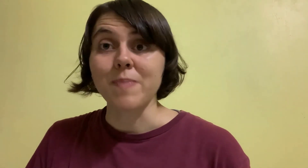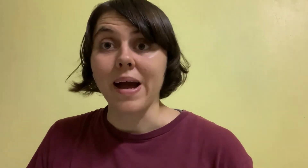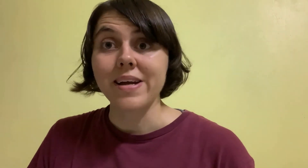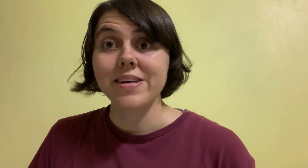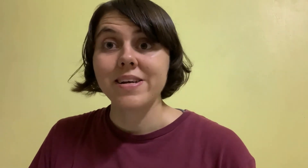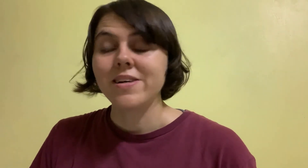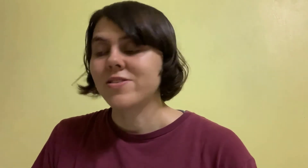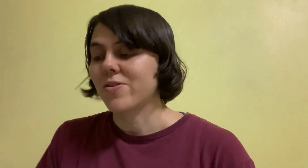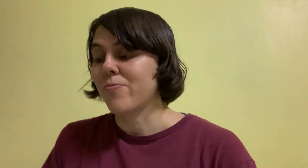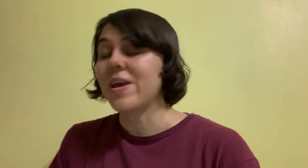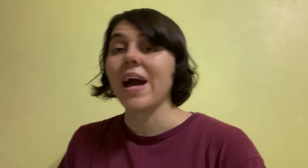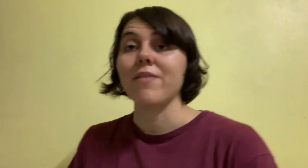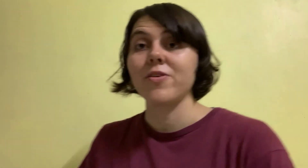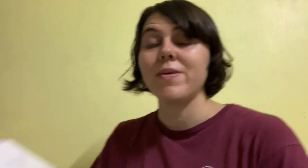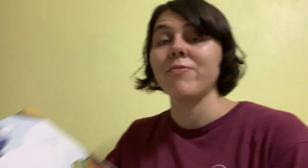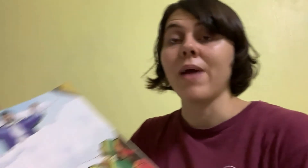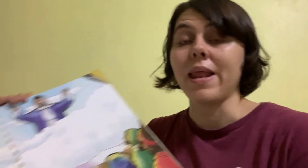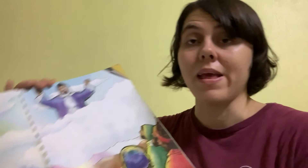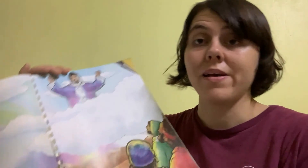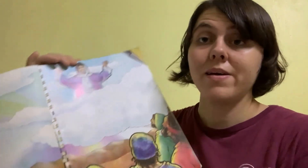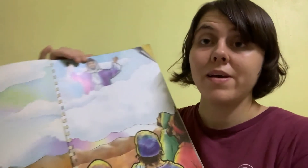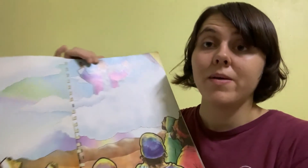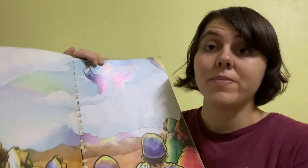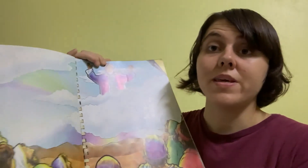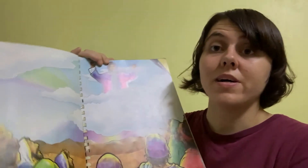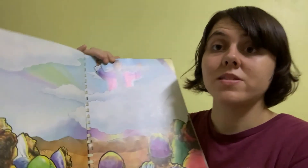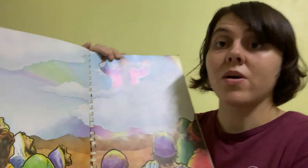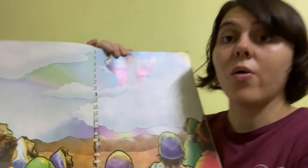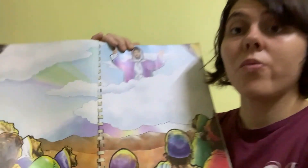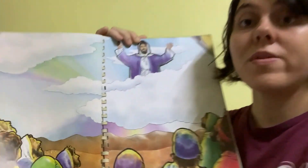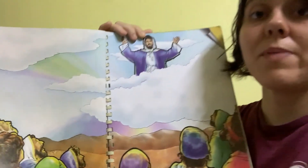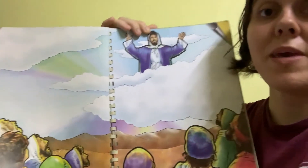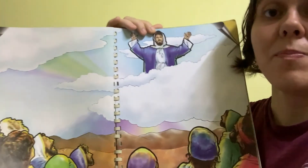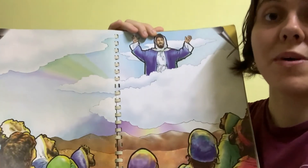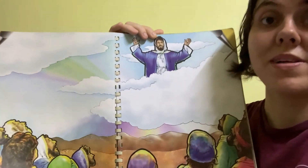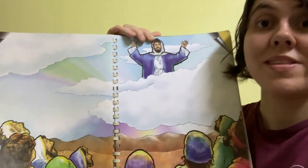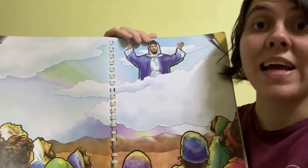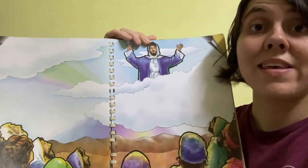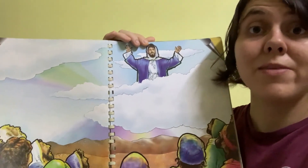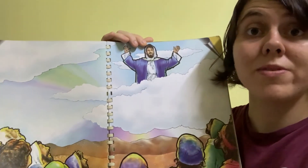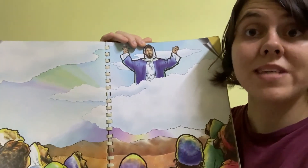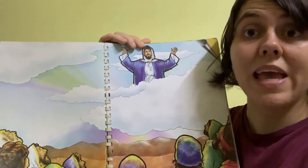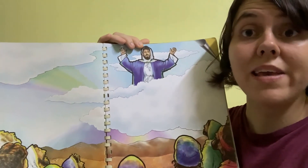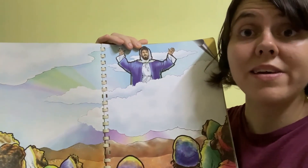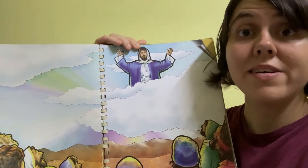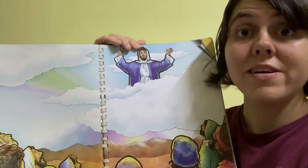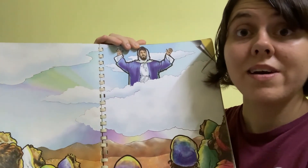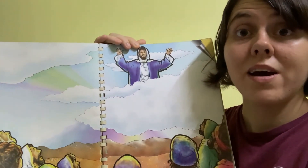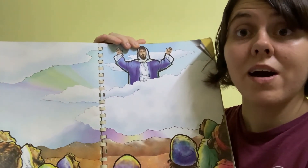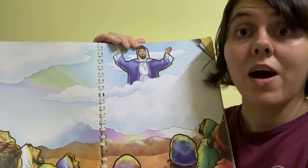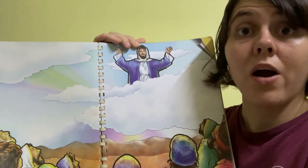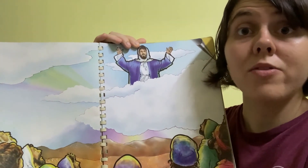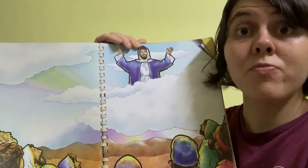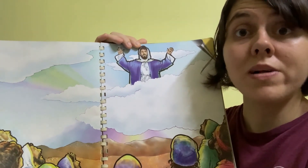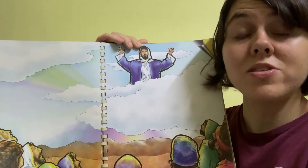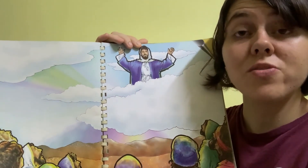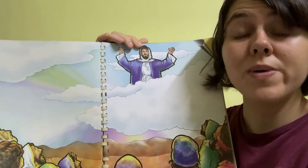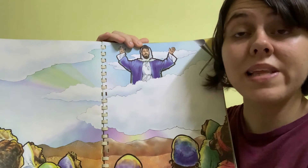back. So we have to be ready, because the only people that he will take are the ones who